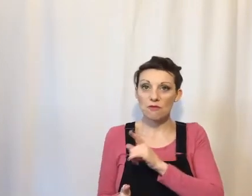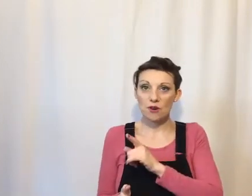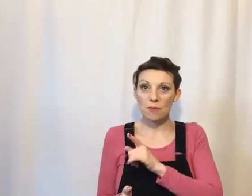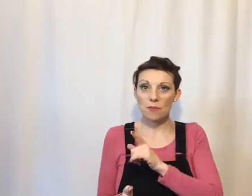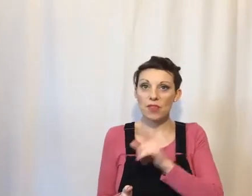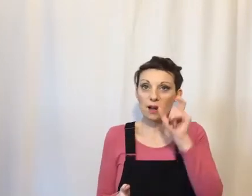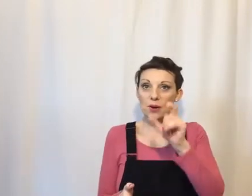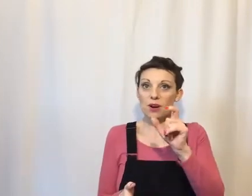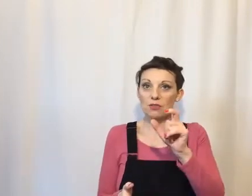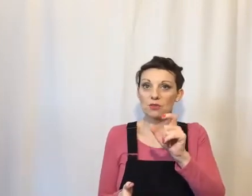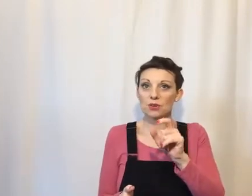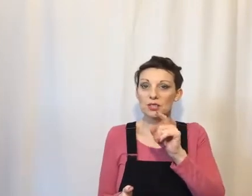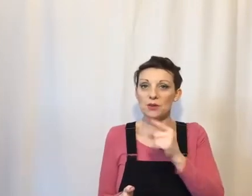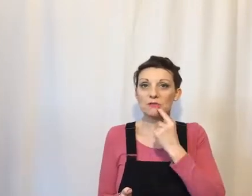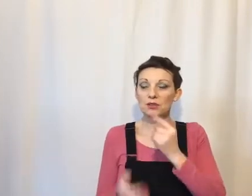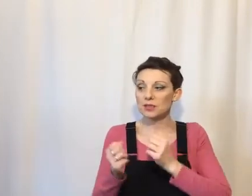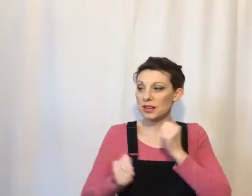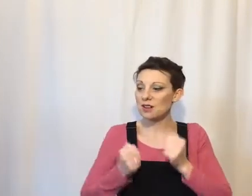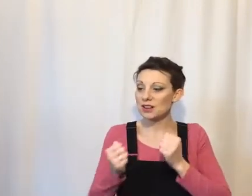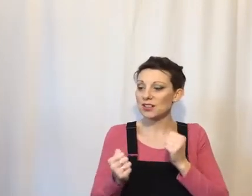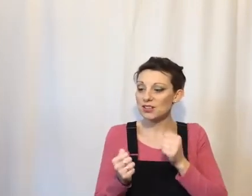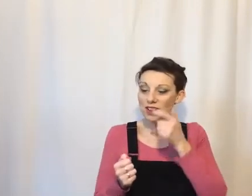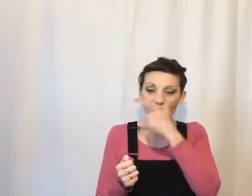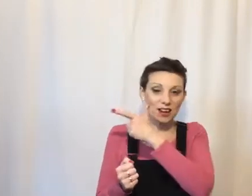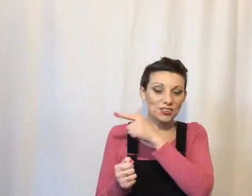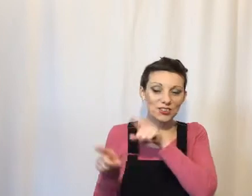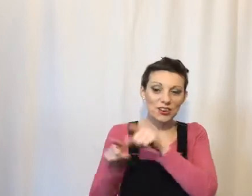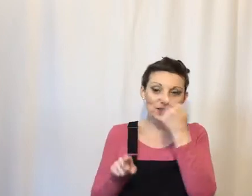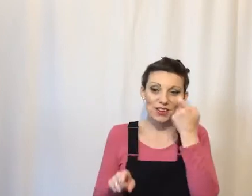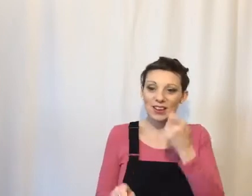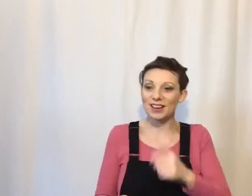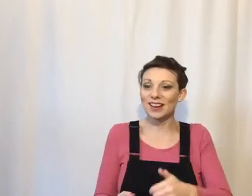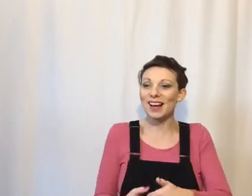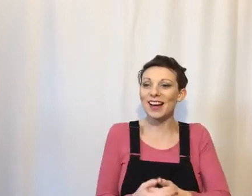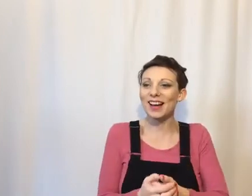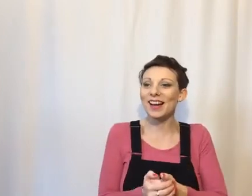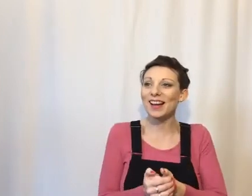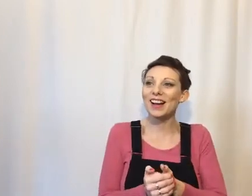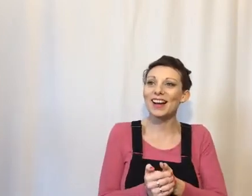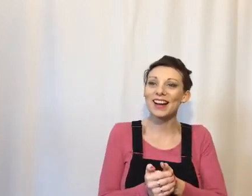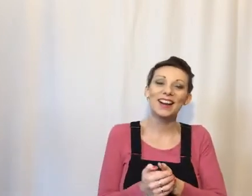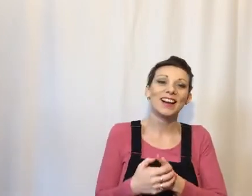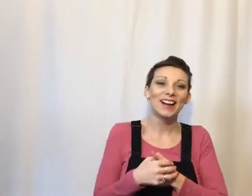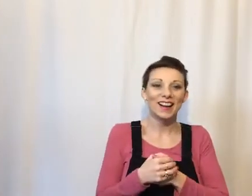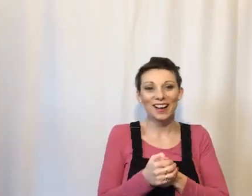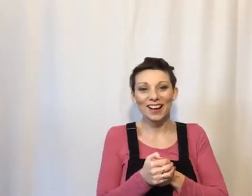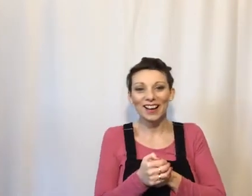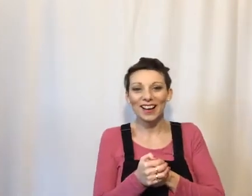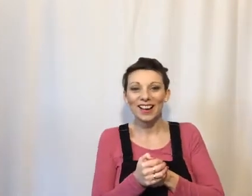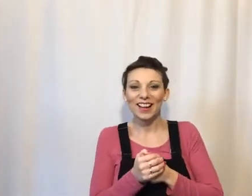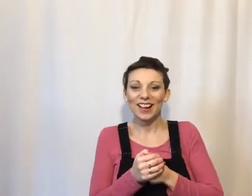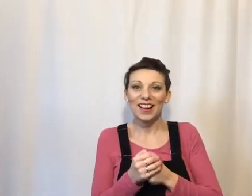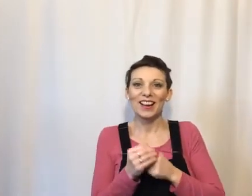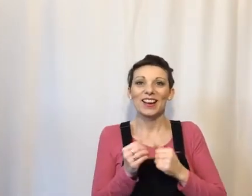From that part of the chorus, so if you say run. Good luck trying to find it.